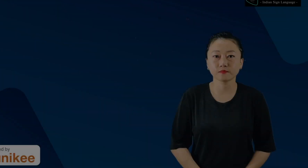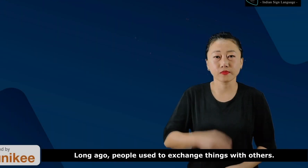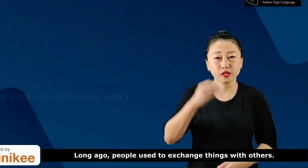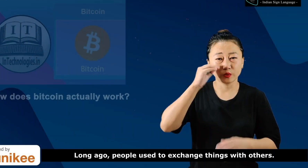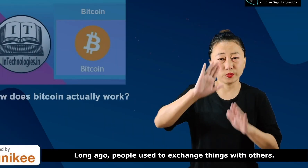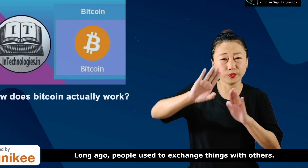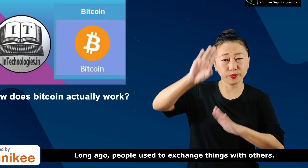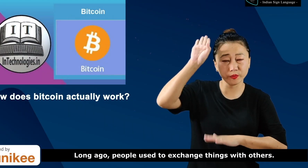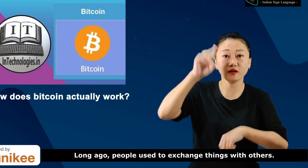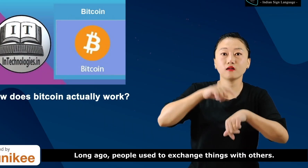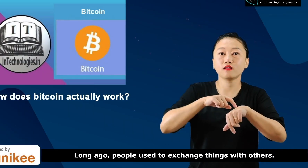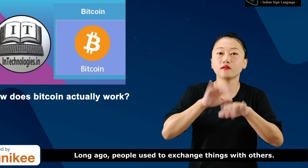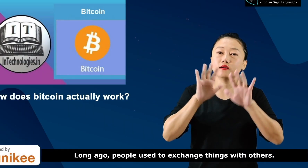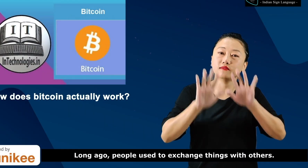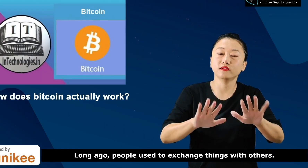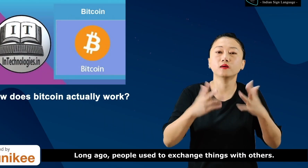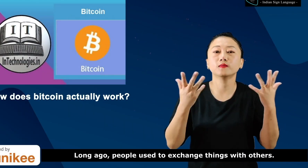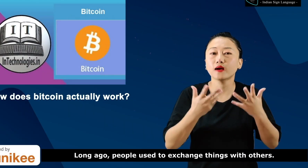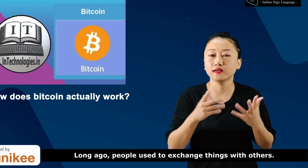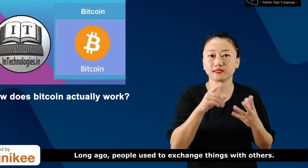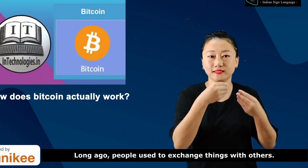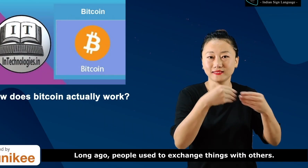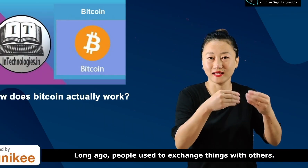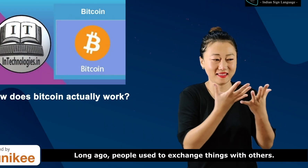Long ago, people used to exchange things with others